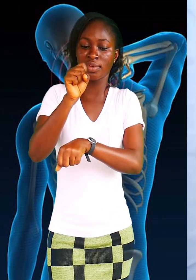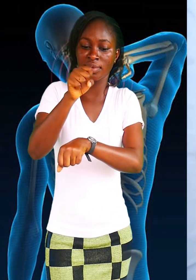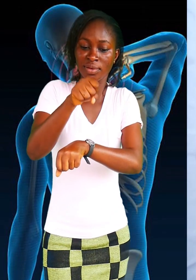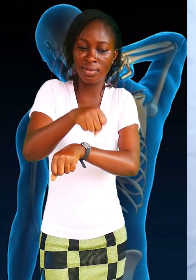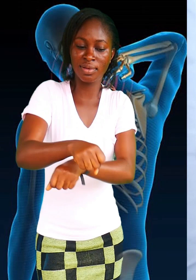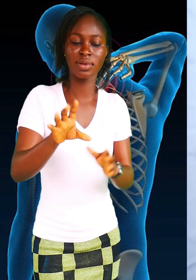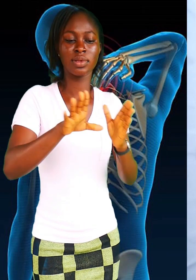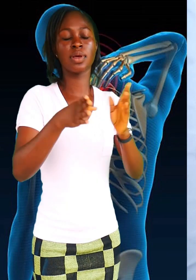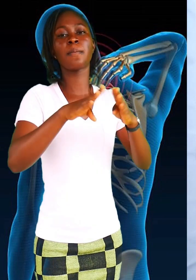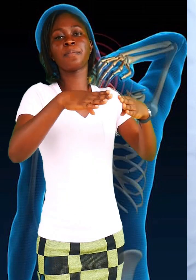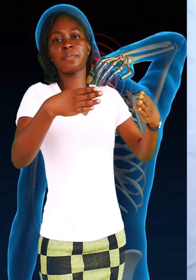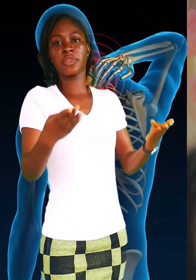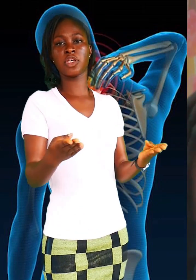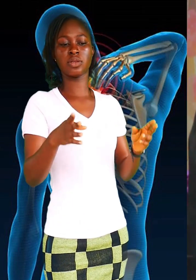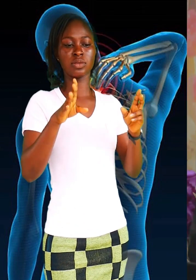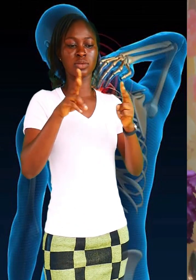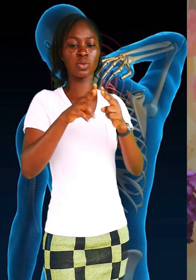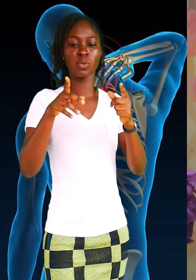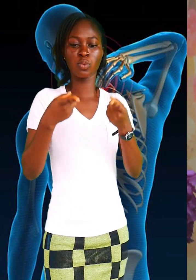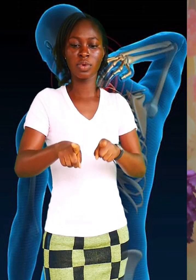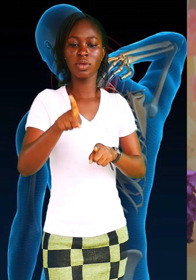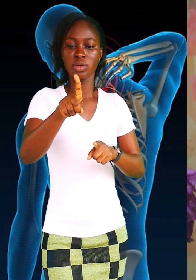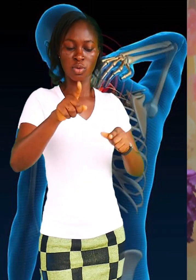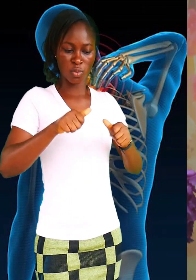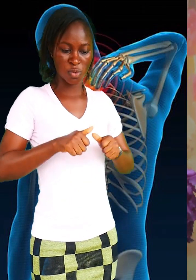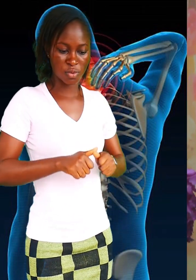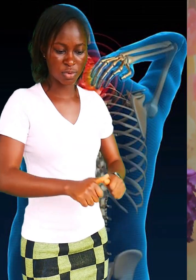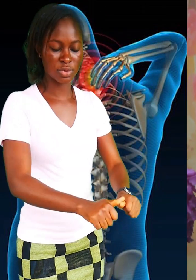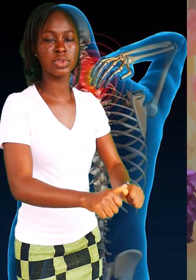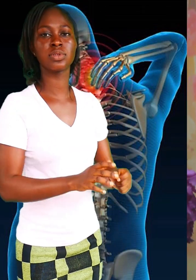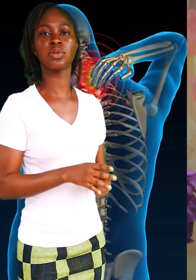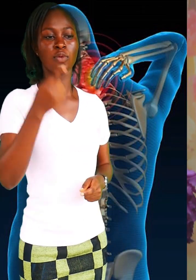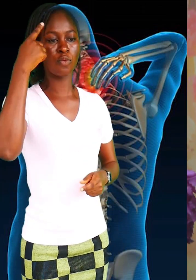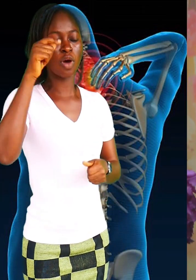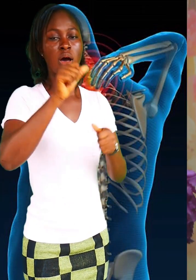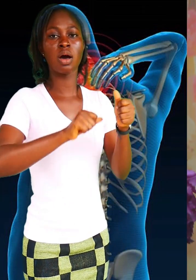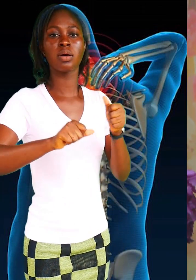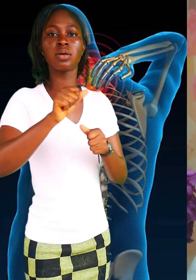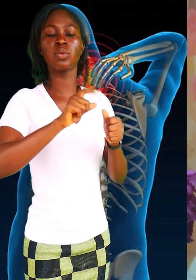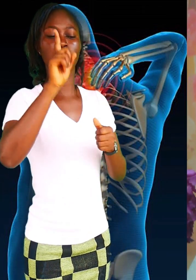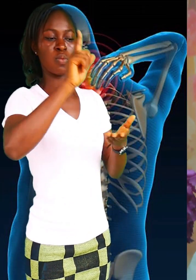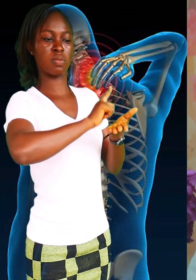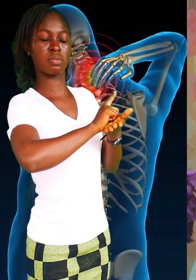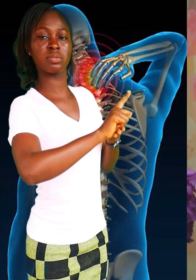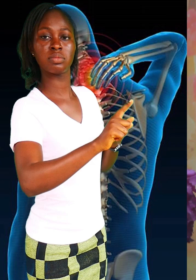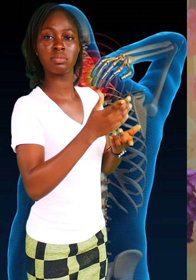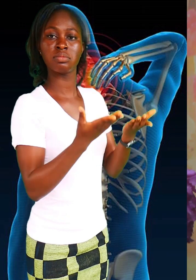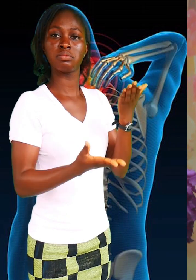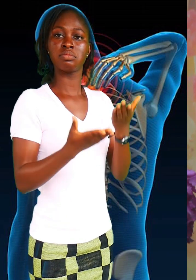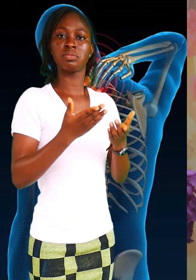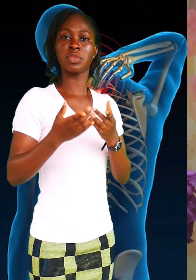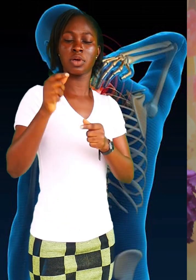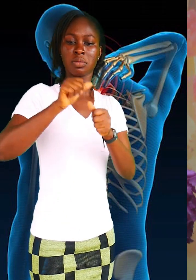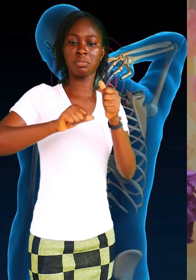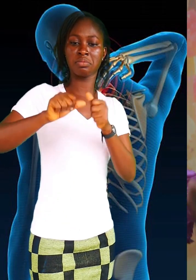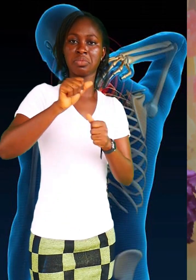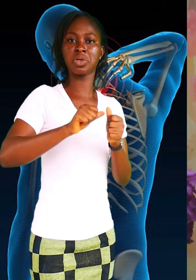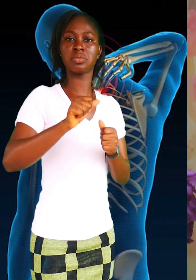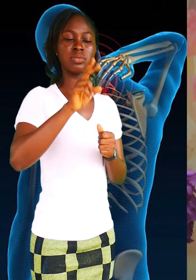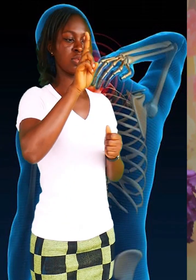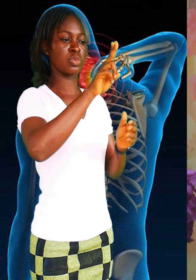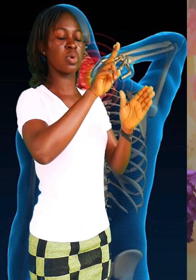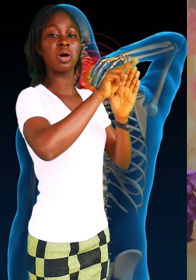nti ukotu tuwaso beye na wache friends and donshiri beye mienu